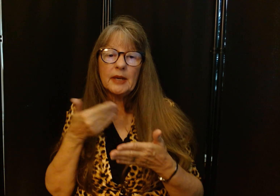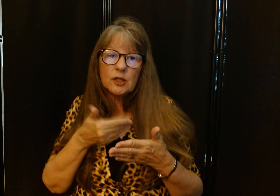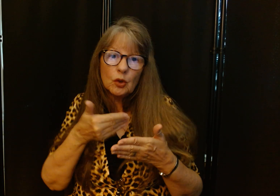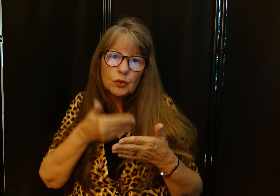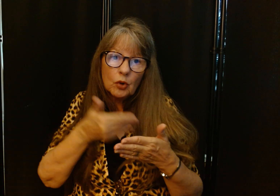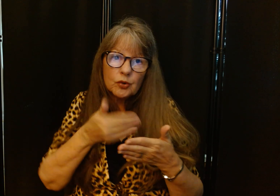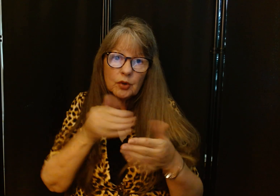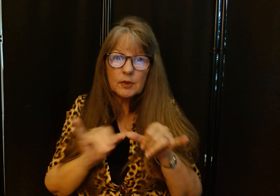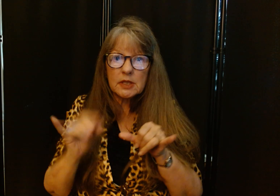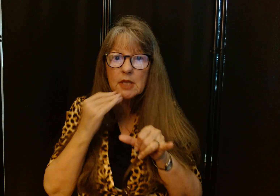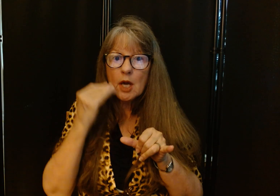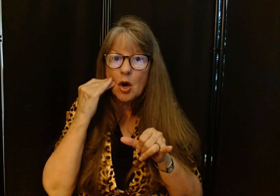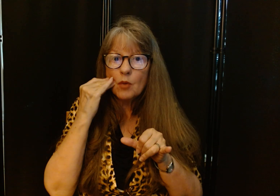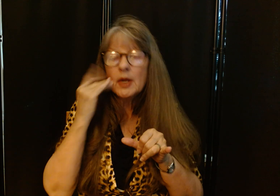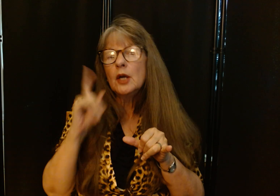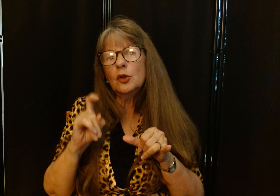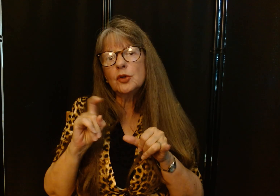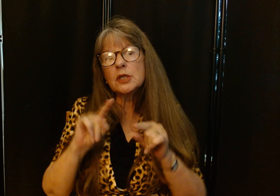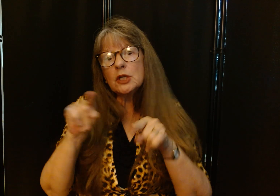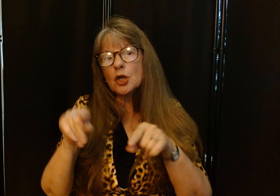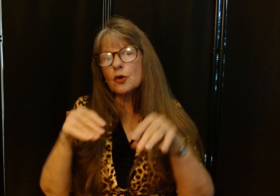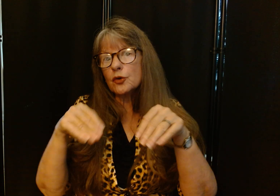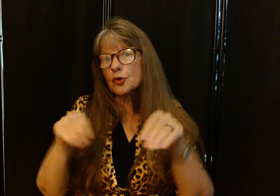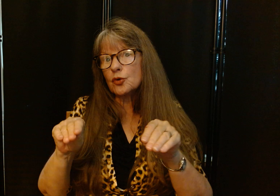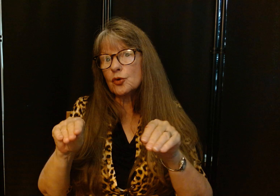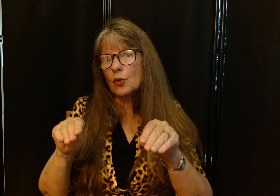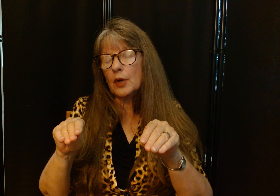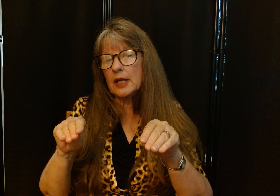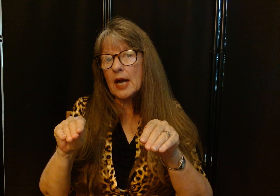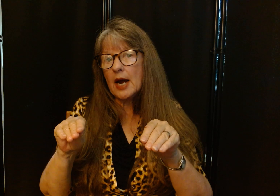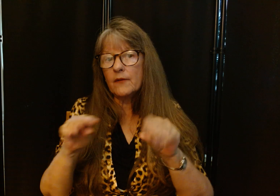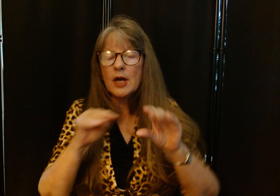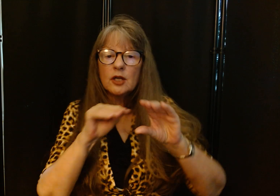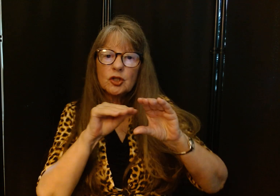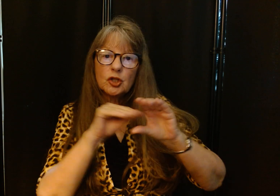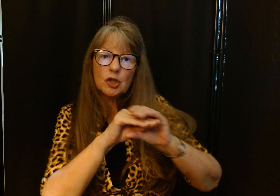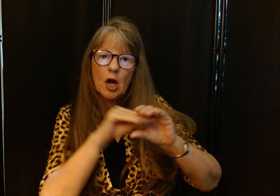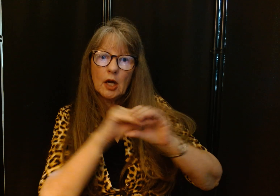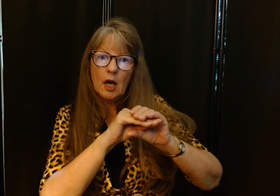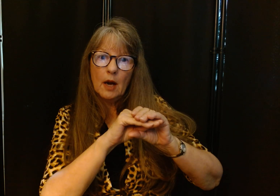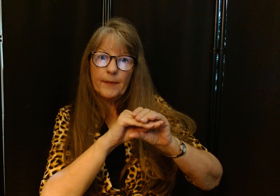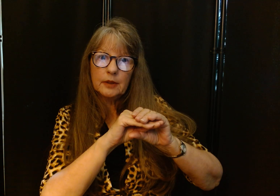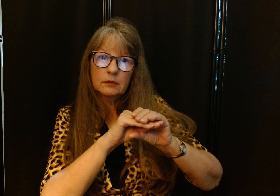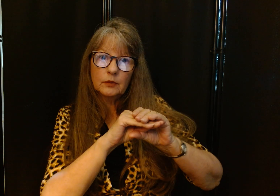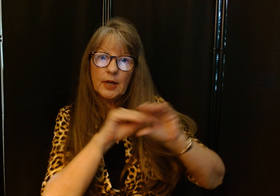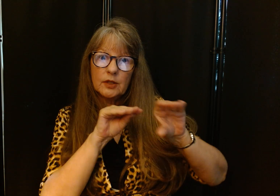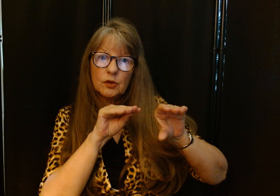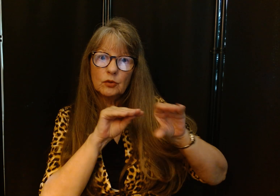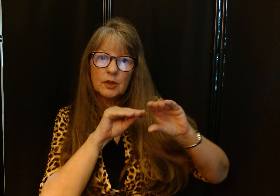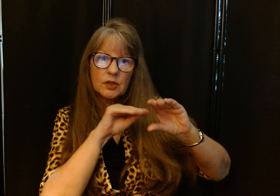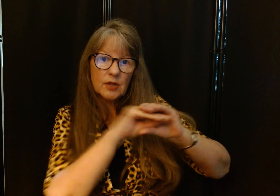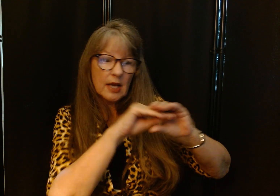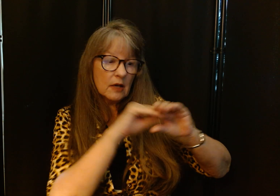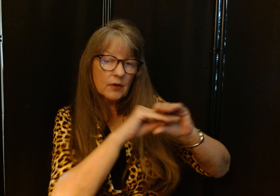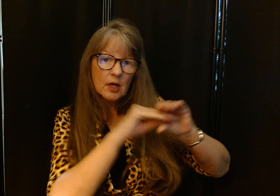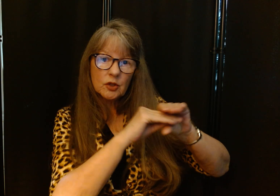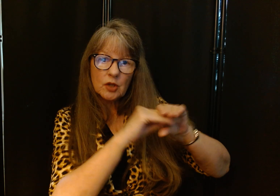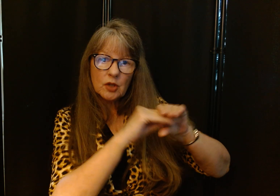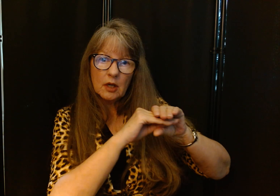closer, and I'm going to stay home, you just need to go to the store and kind of stock up, right? So you're going to save, stock up. You can